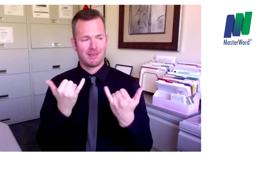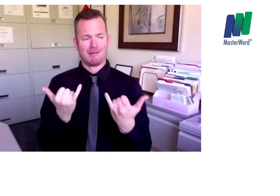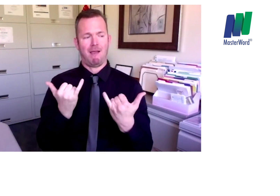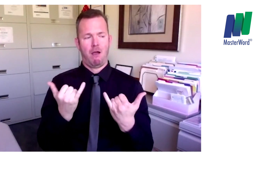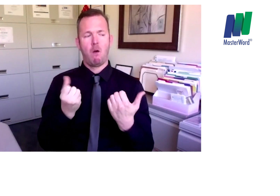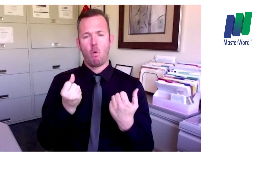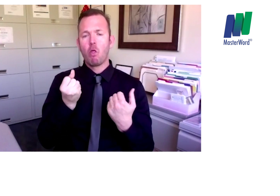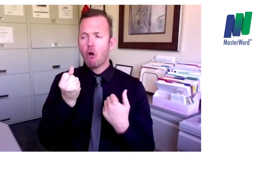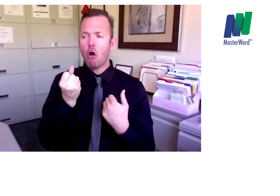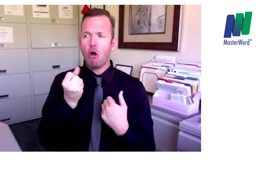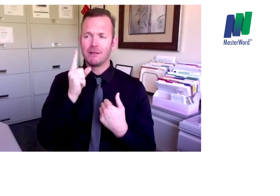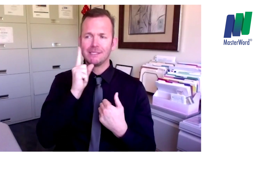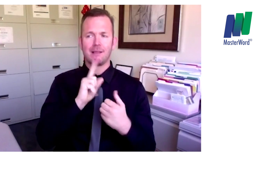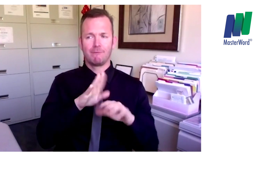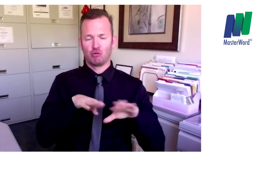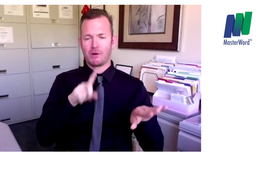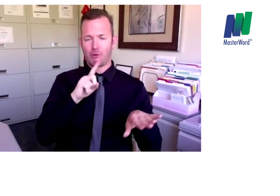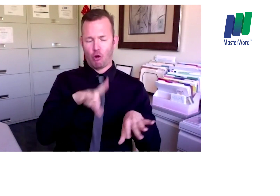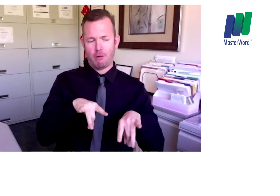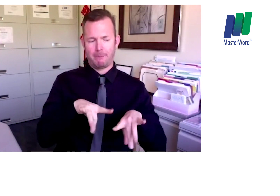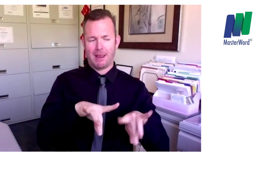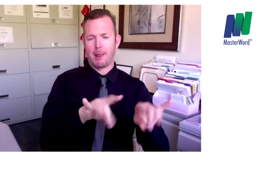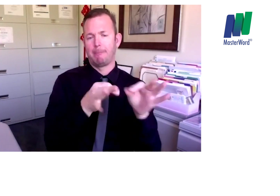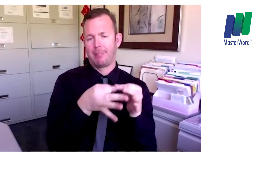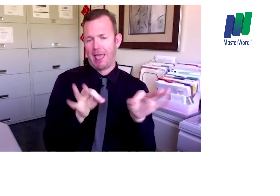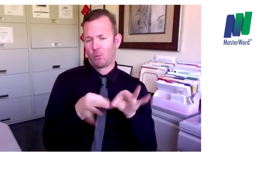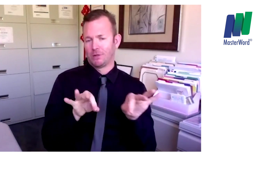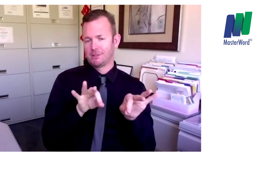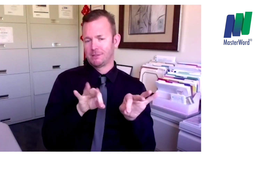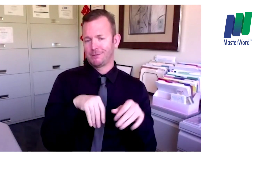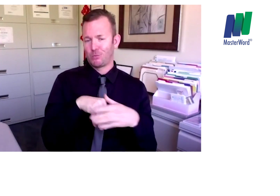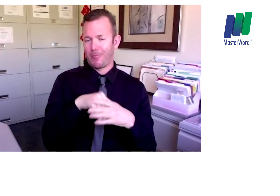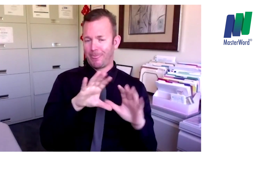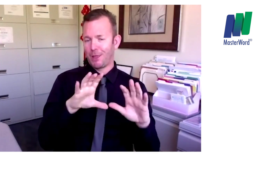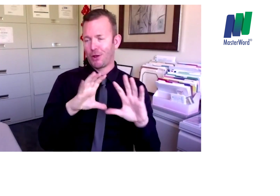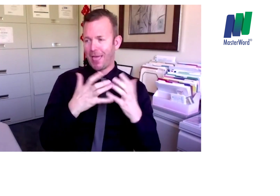to communicate in the native way that deaf people need.